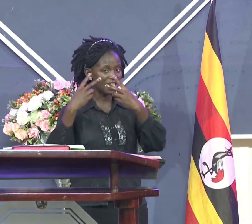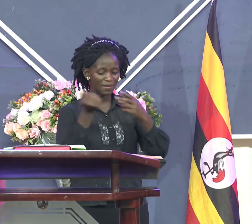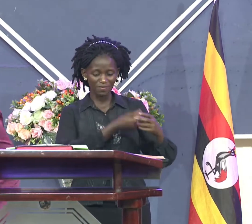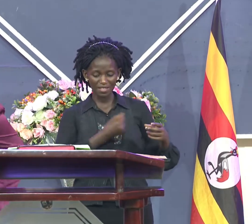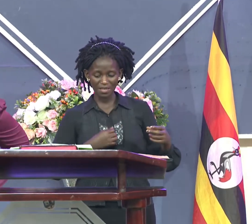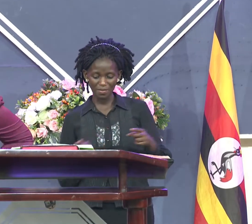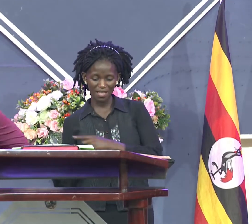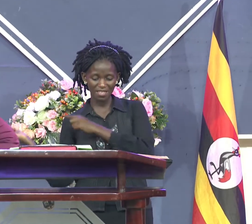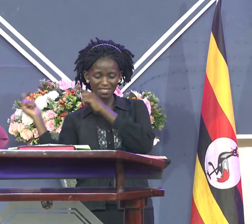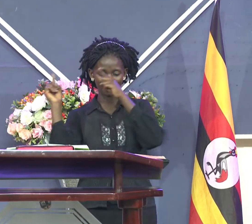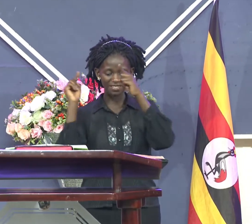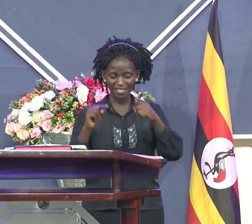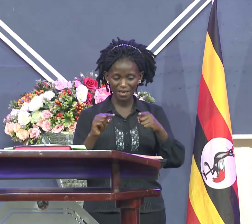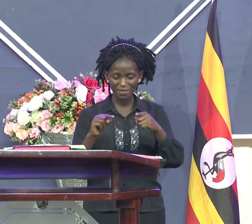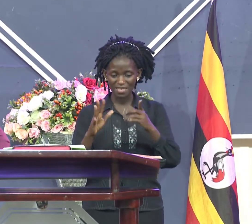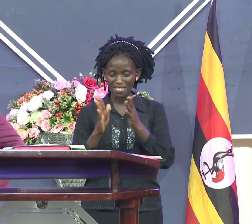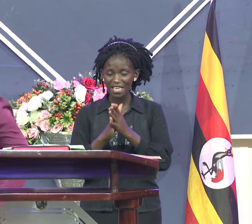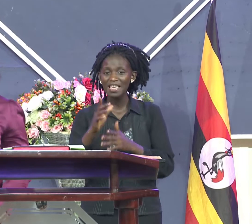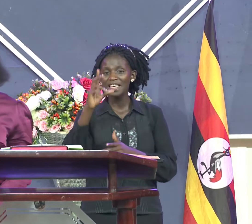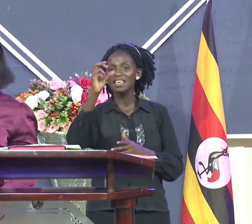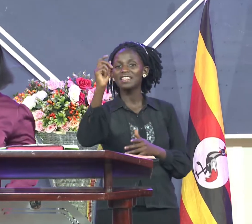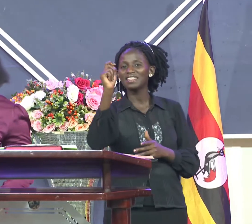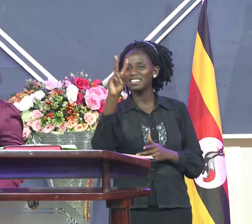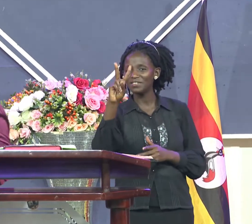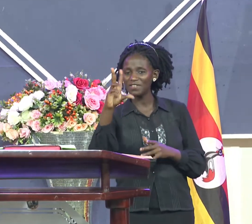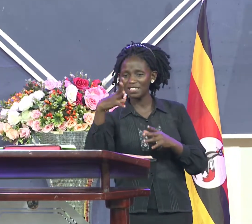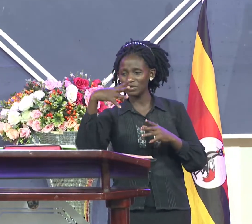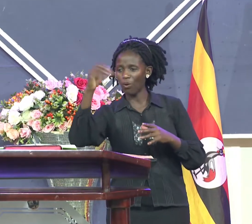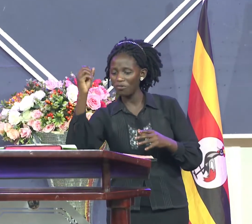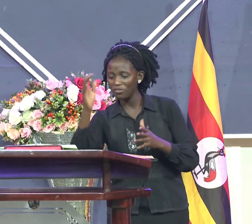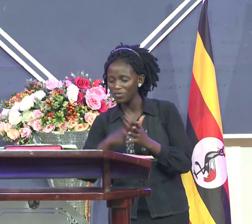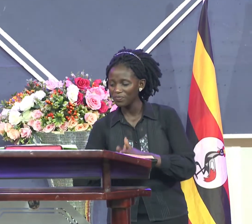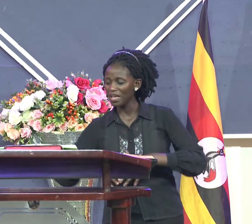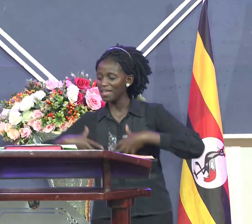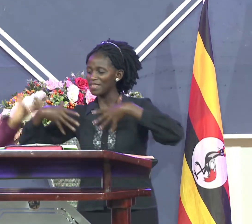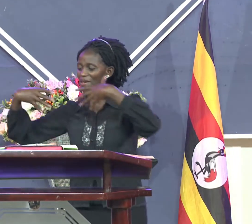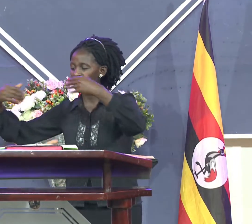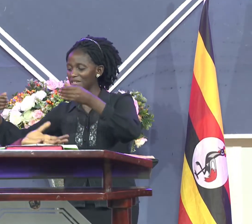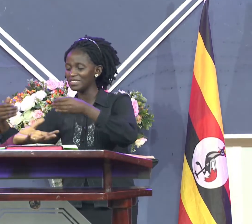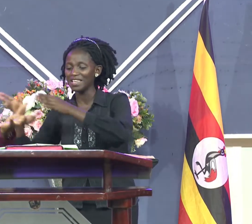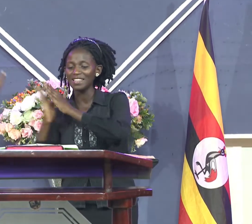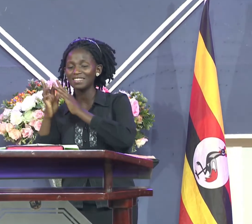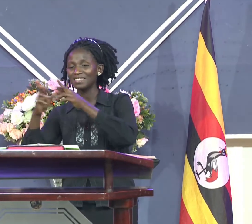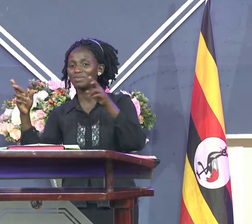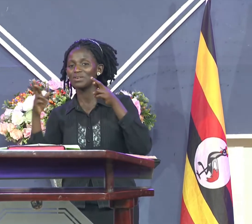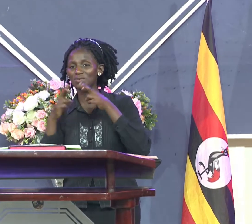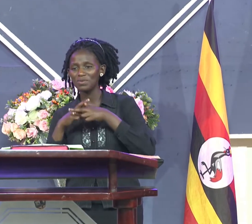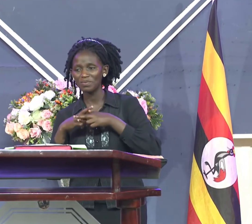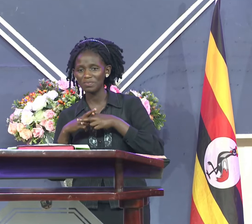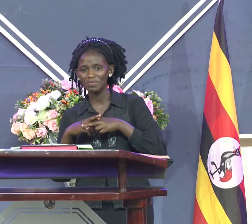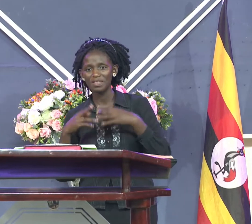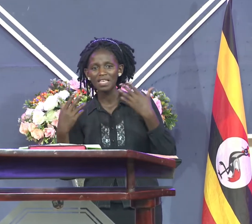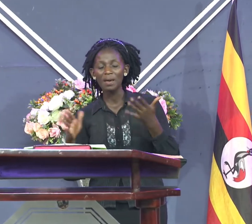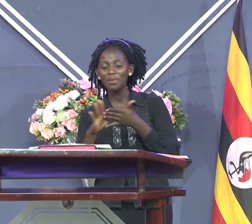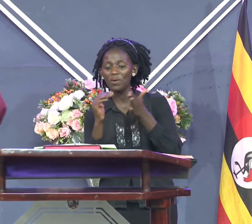are those mothers whereby if you're hearkening to them coming back, they switch off the TVs and they quit the living